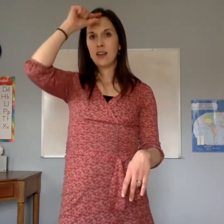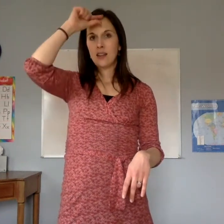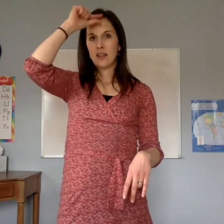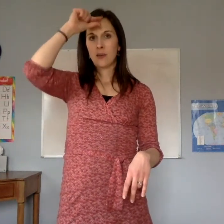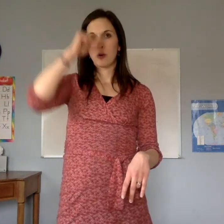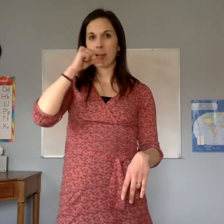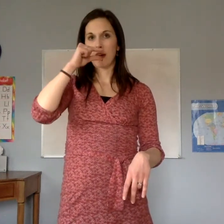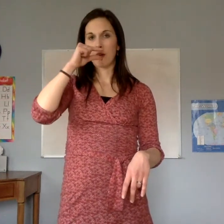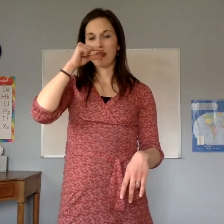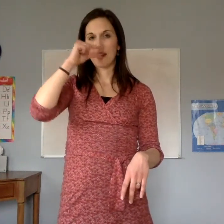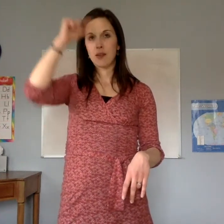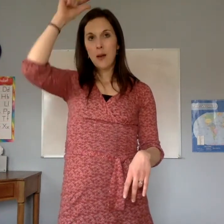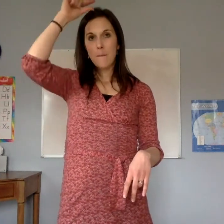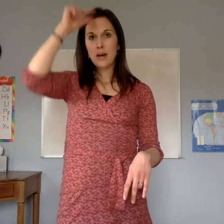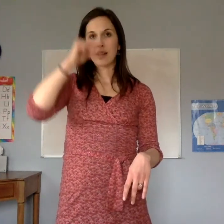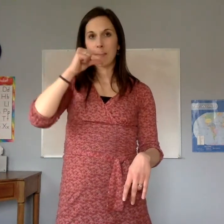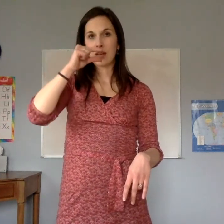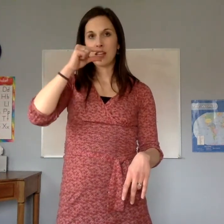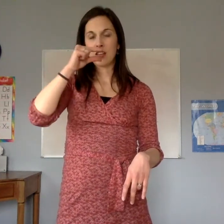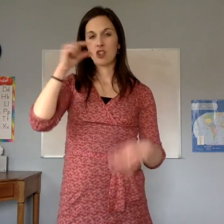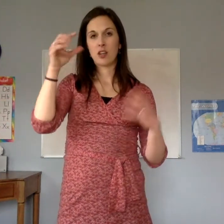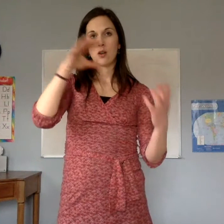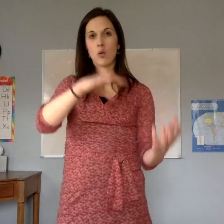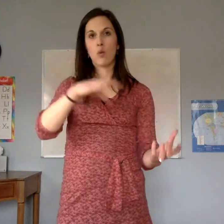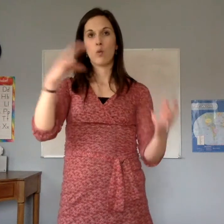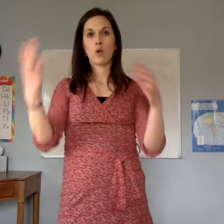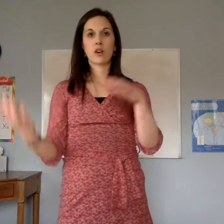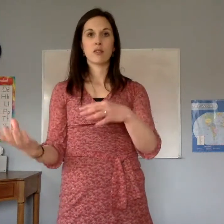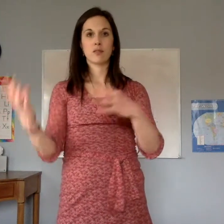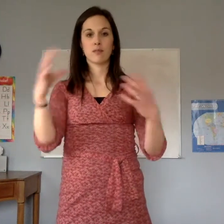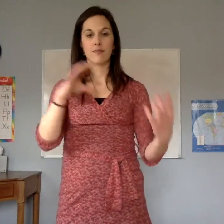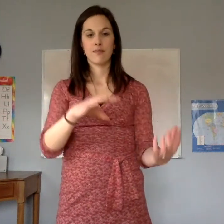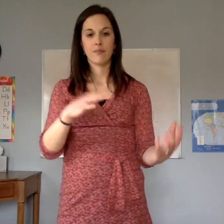like you're putting a helmet down. Peloponnesian Wars.